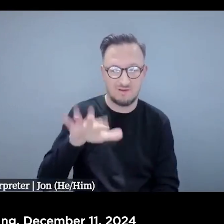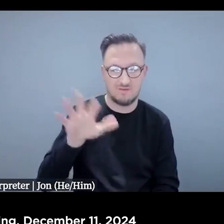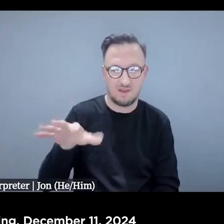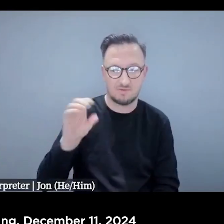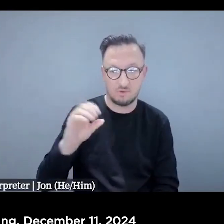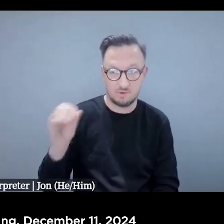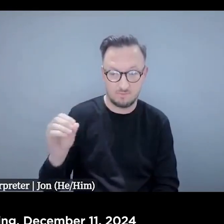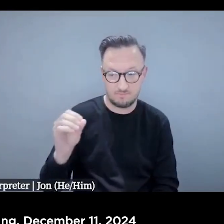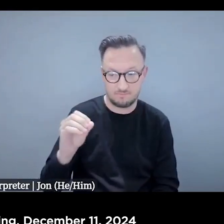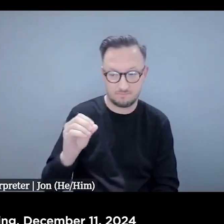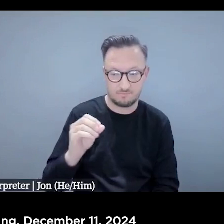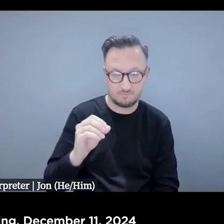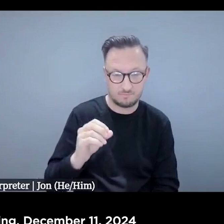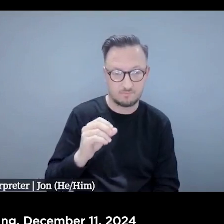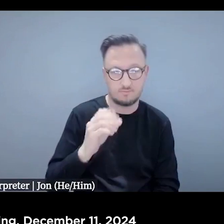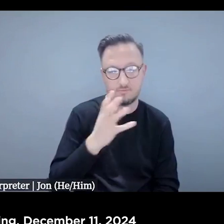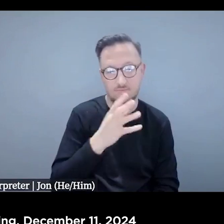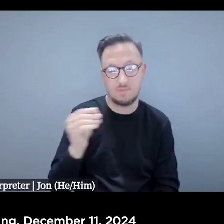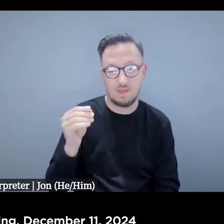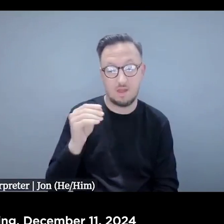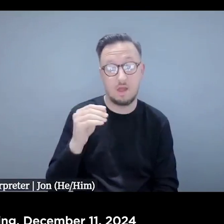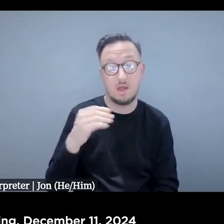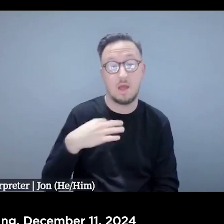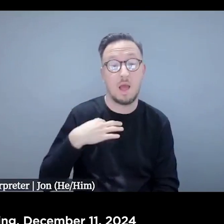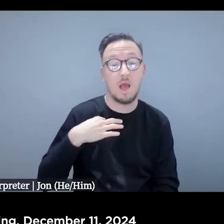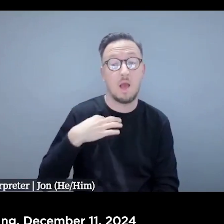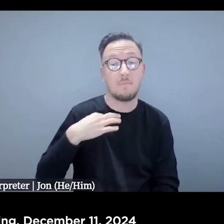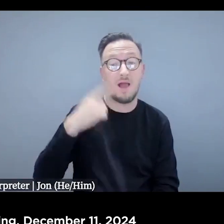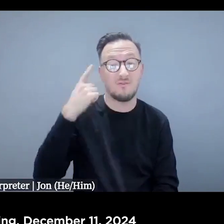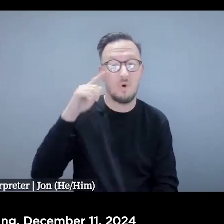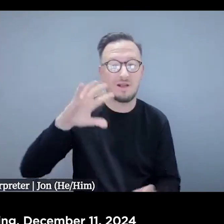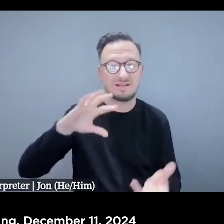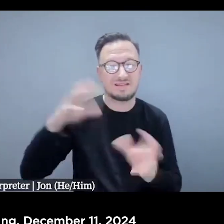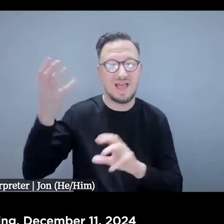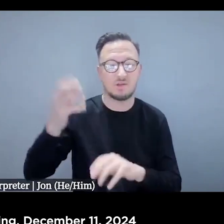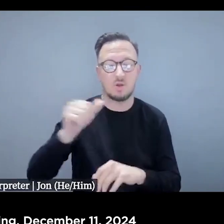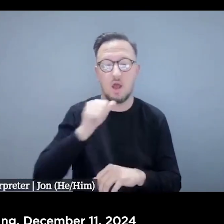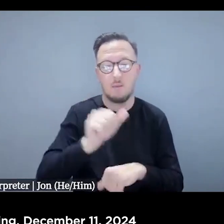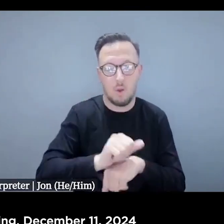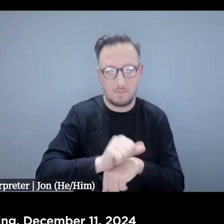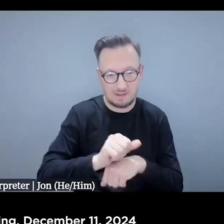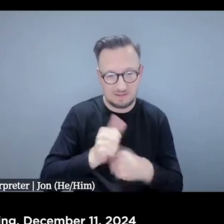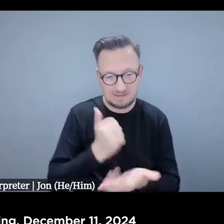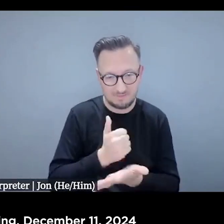828-250-5500. And to apply for disaster unemployment assistance, you can call